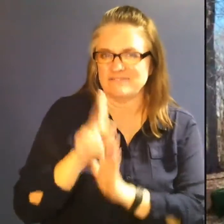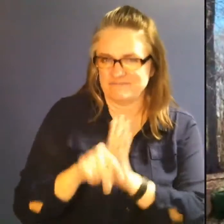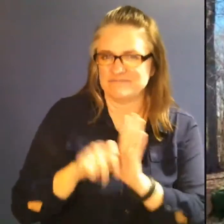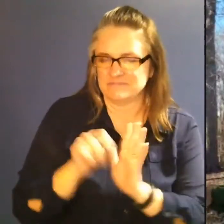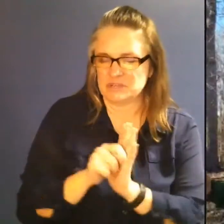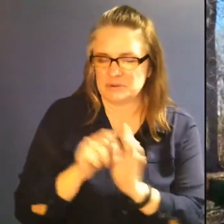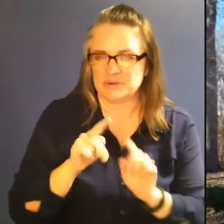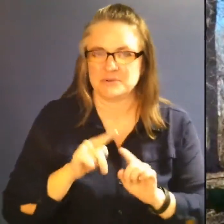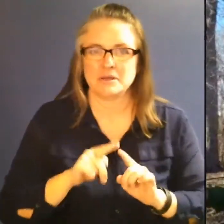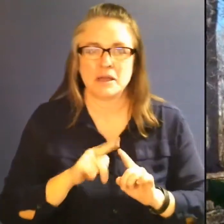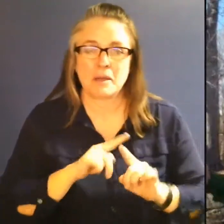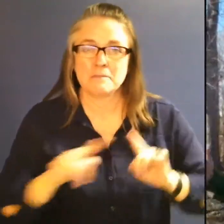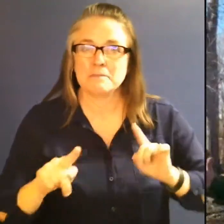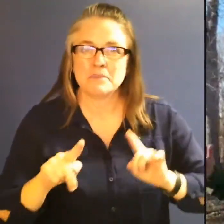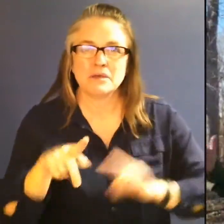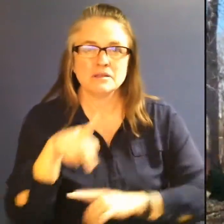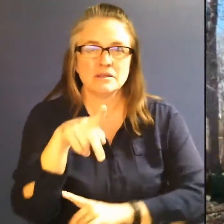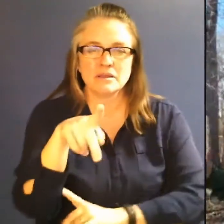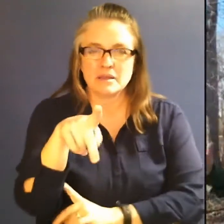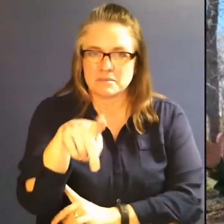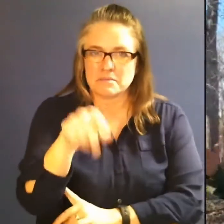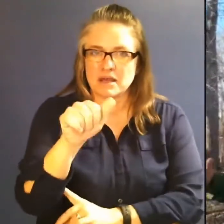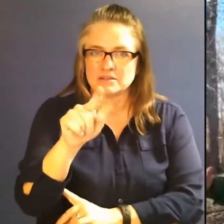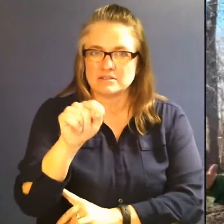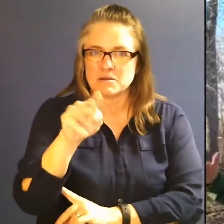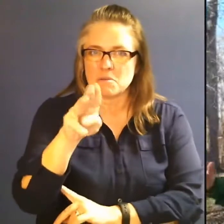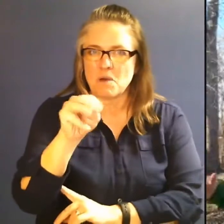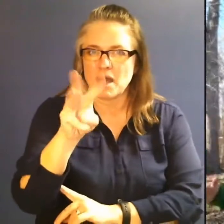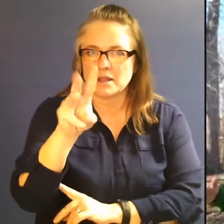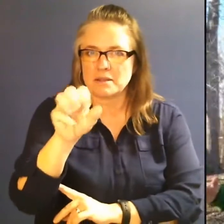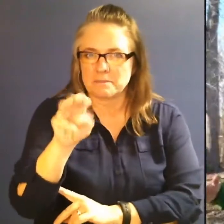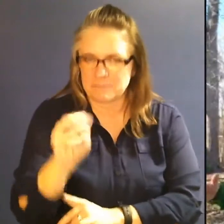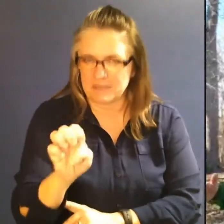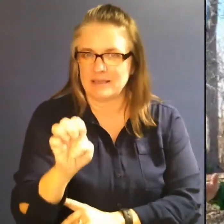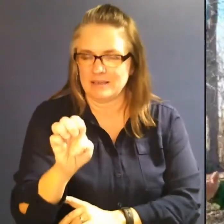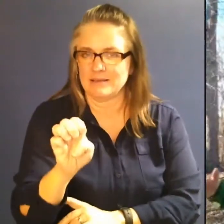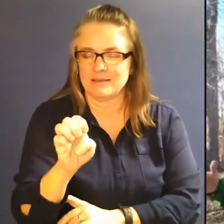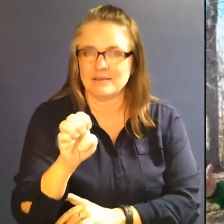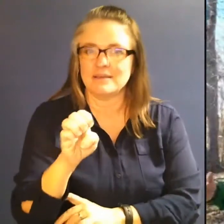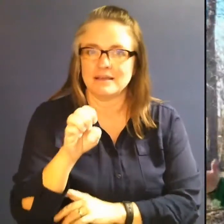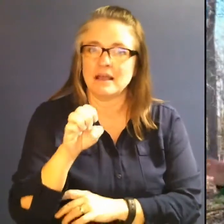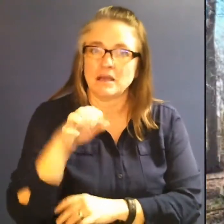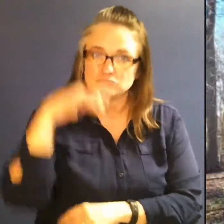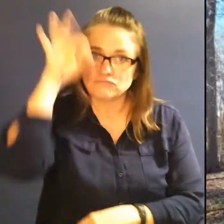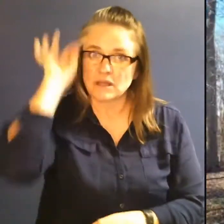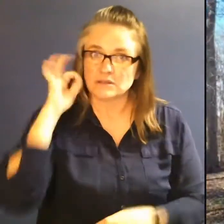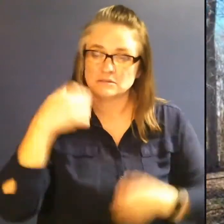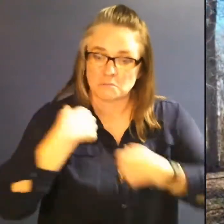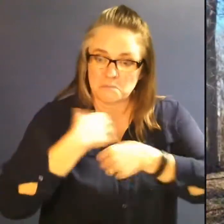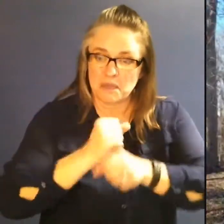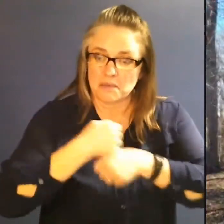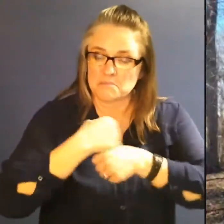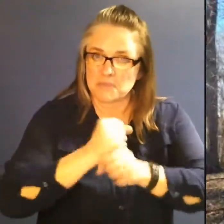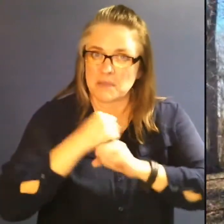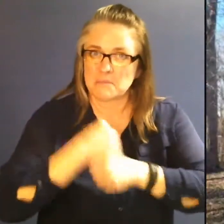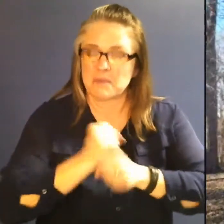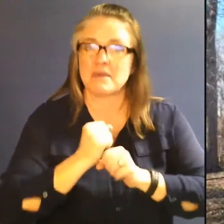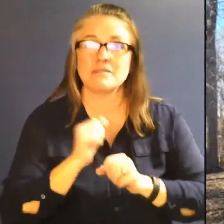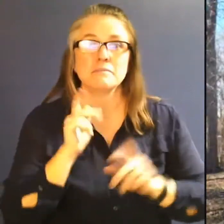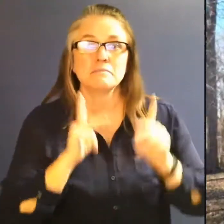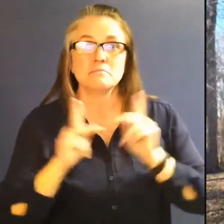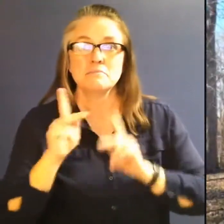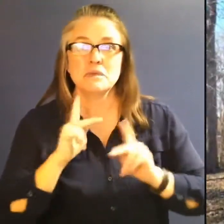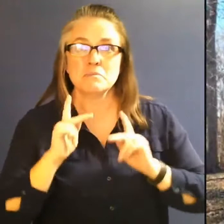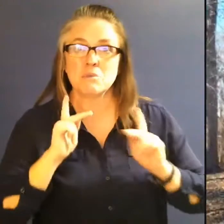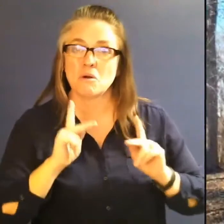maybe the Potawatomi, the Miami, how they originally made it. They learned how to make it, and then the early settlers made